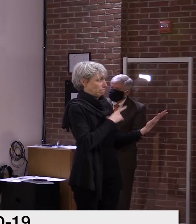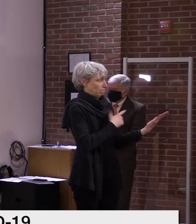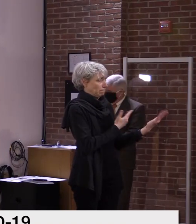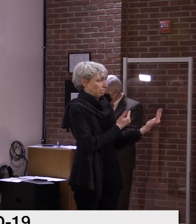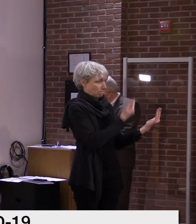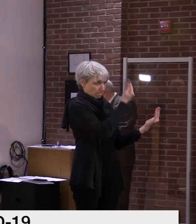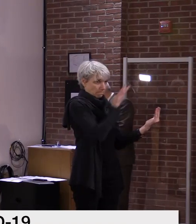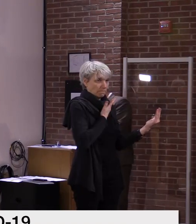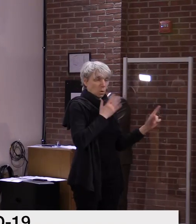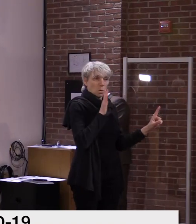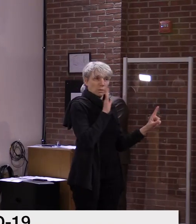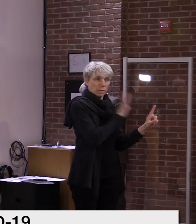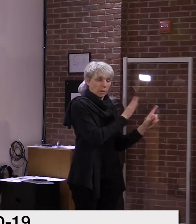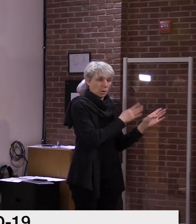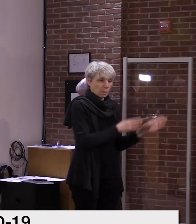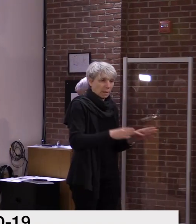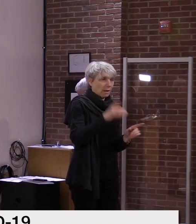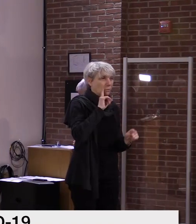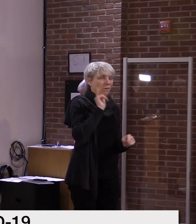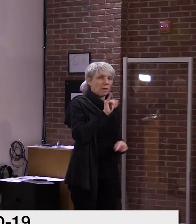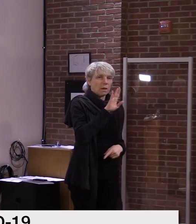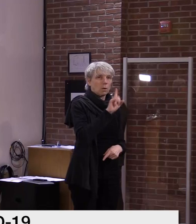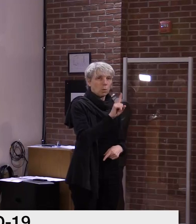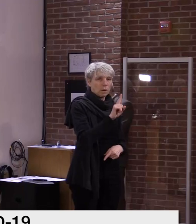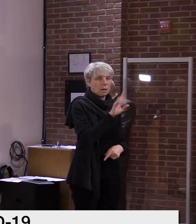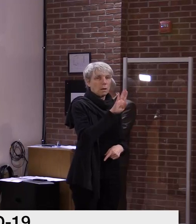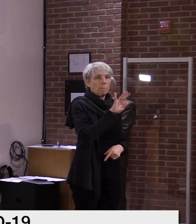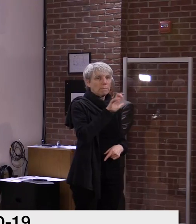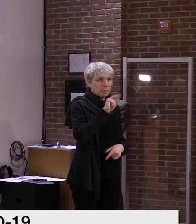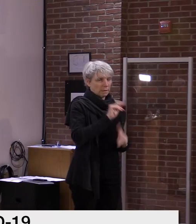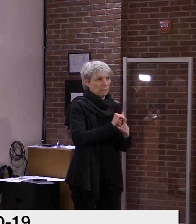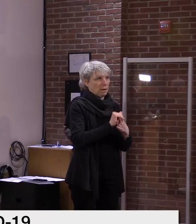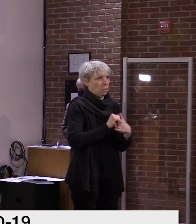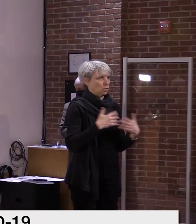is for the entire $1 billion.